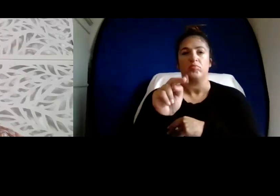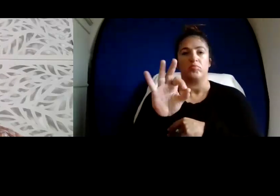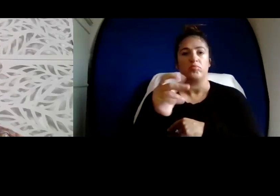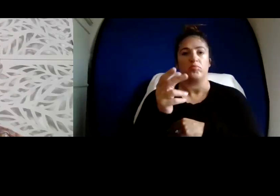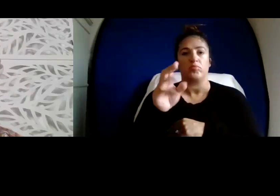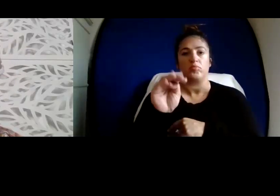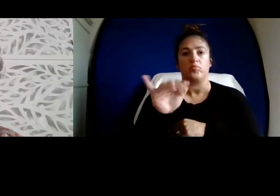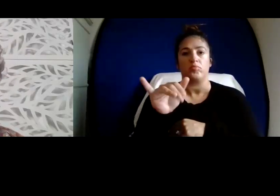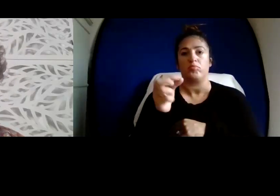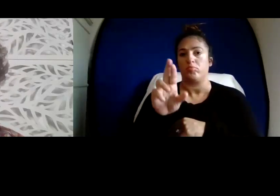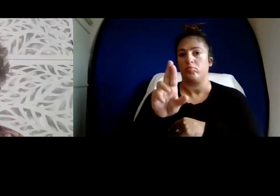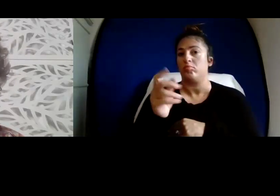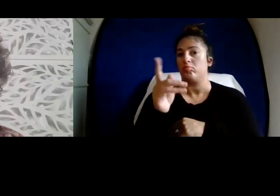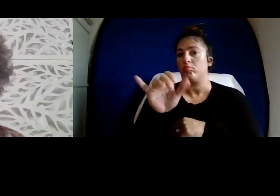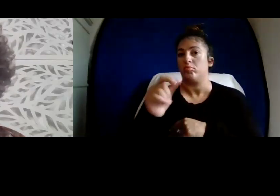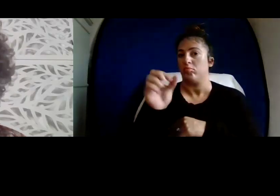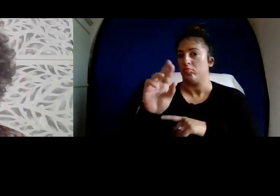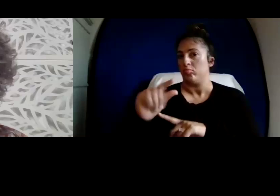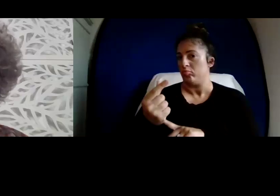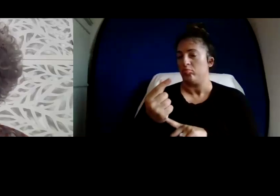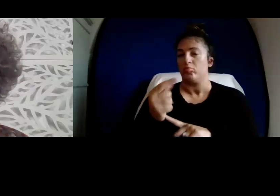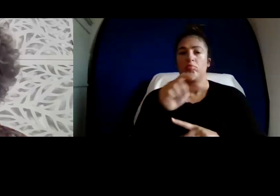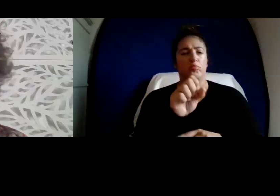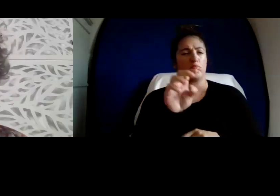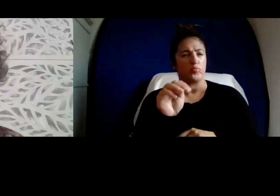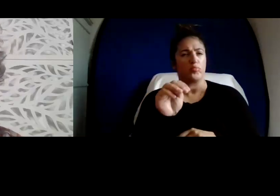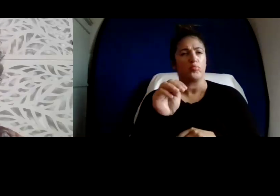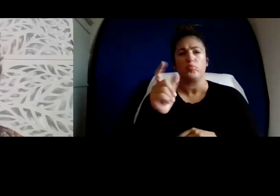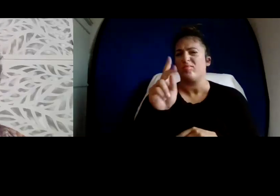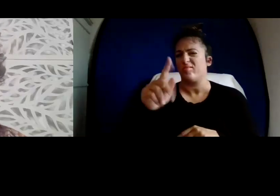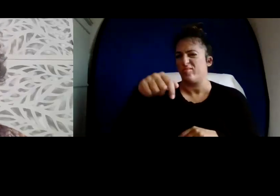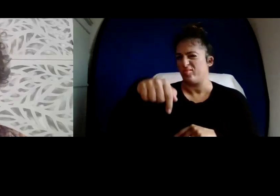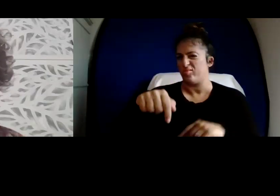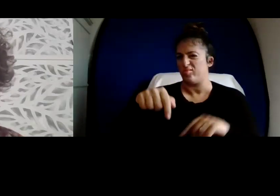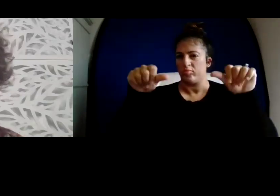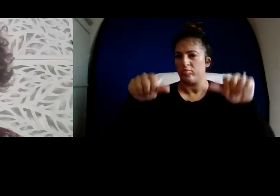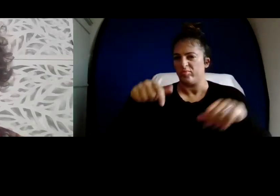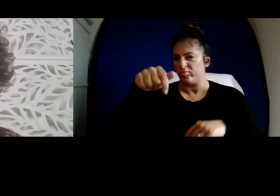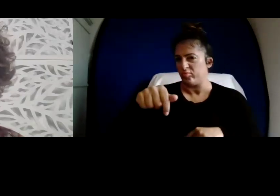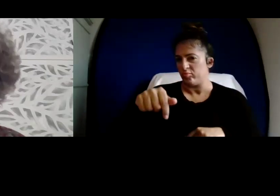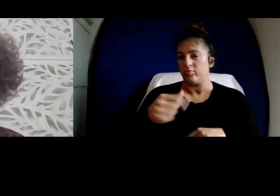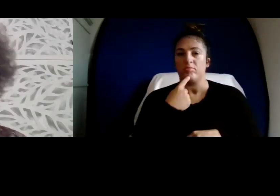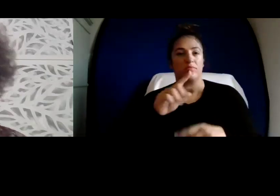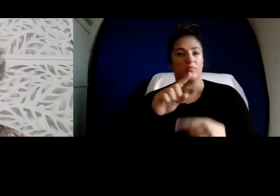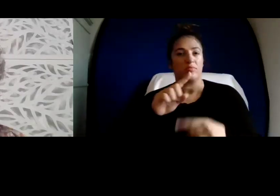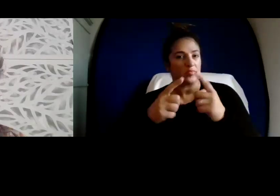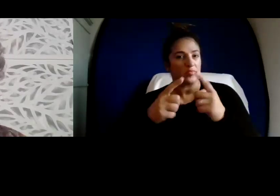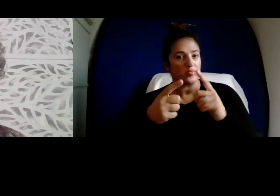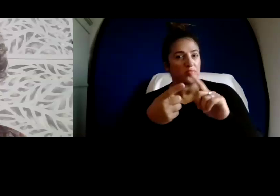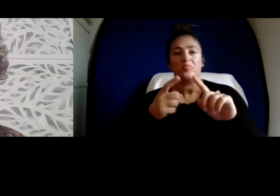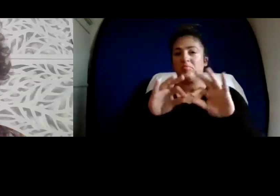www.informyourcommunity.org. You can also find our social media links at the bottom of that page. Please do tell your friends and family to sign up for our mailing list, and of